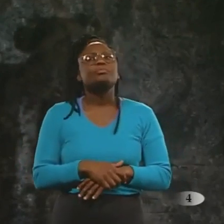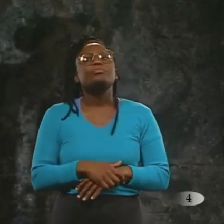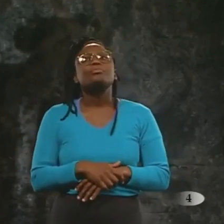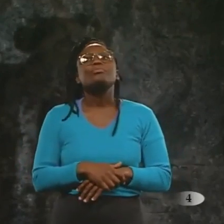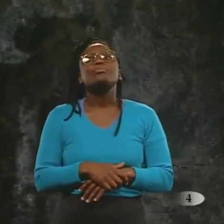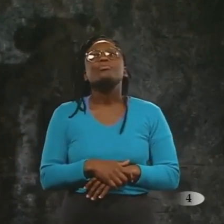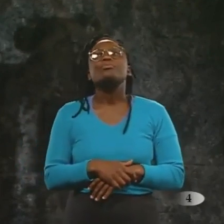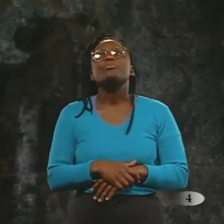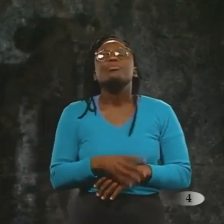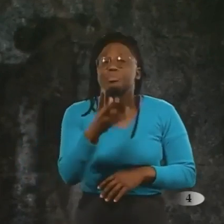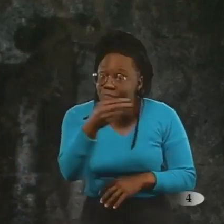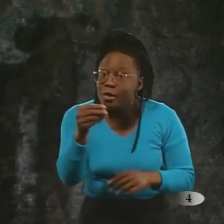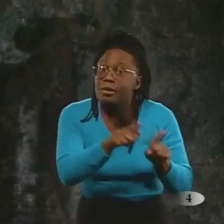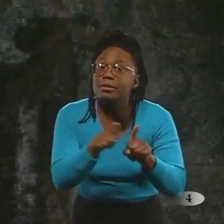Again, you can fingerspell those words for emphasis.